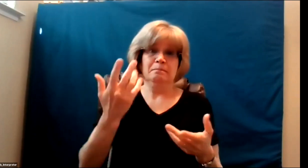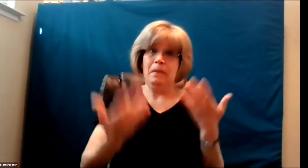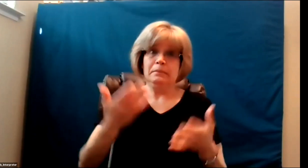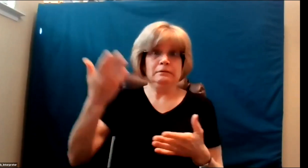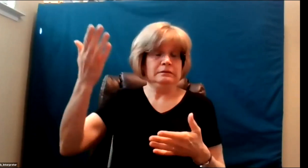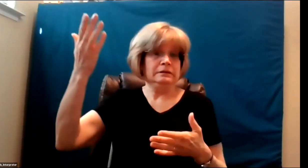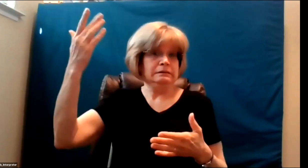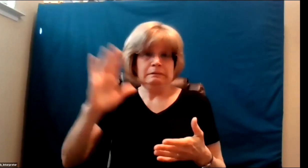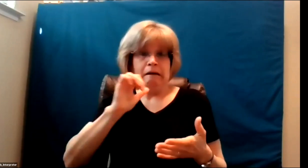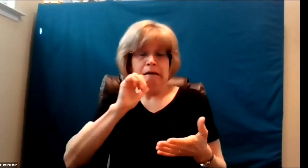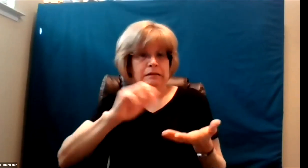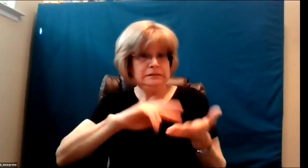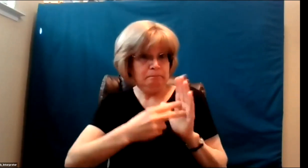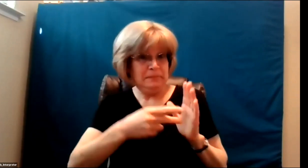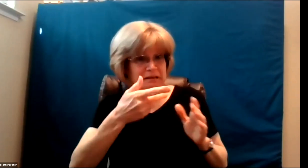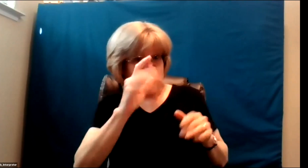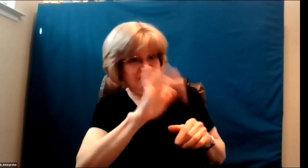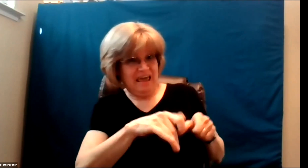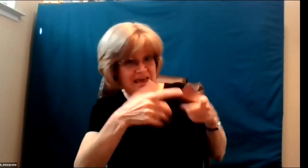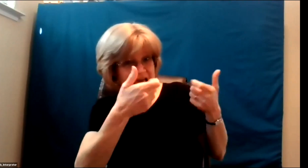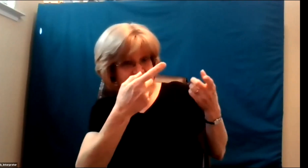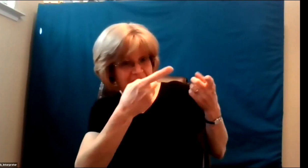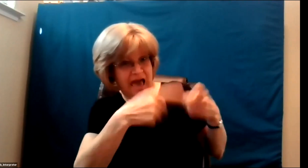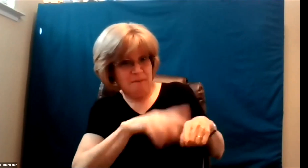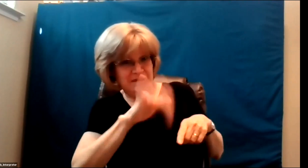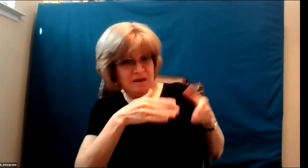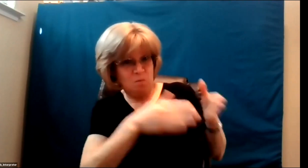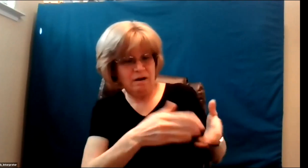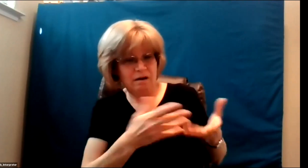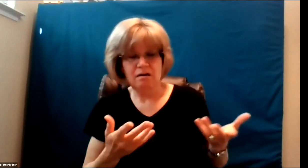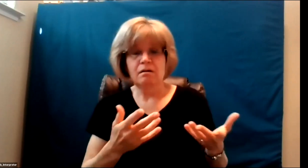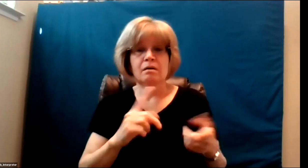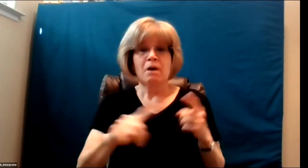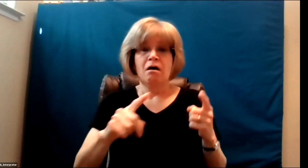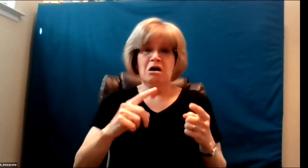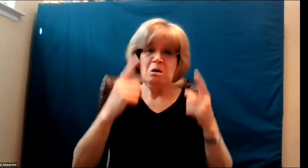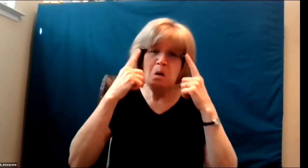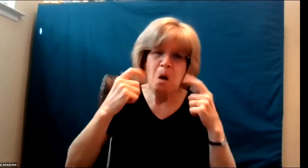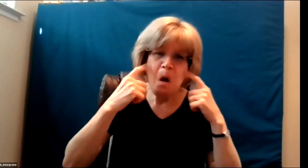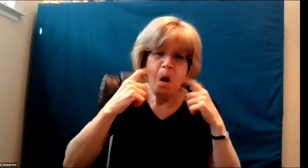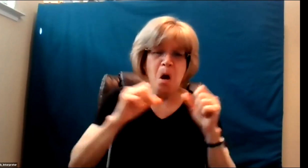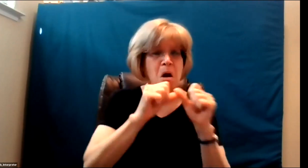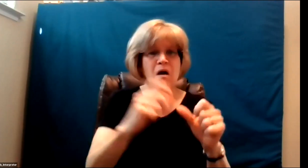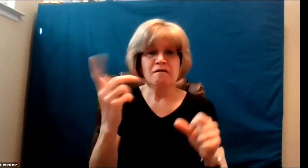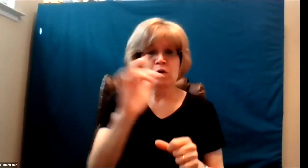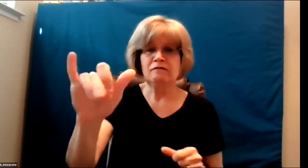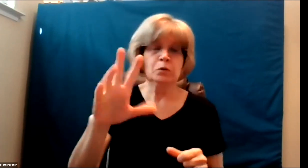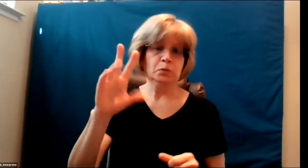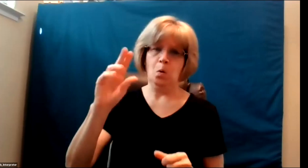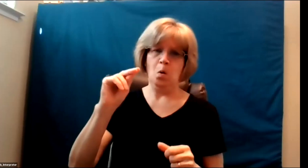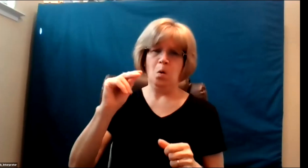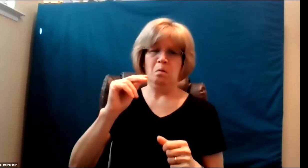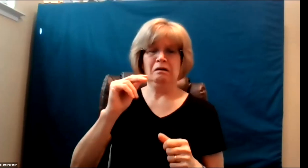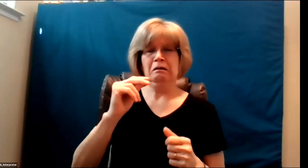be. But laments don't last forever. The crying never lasted forever. And so